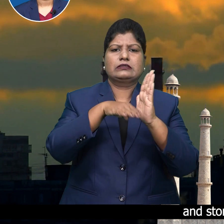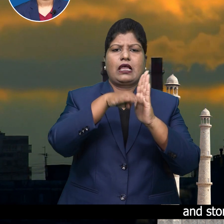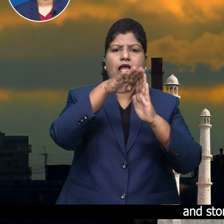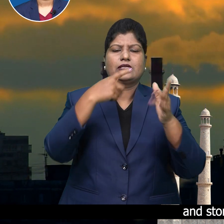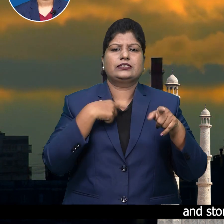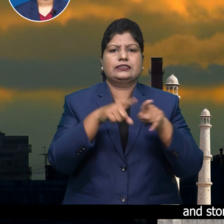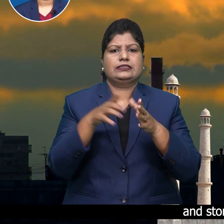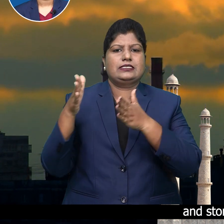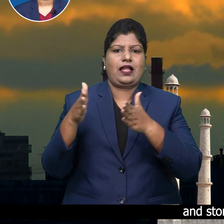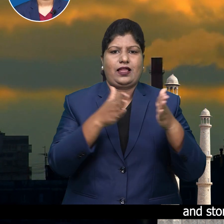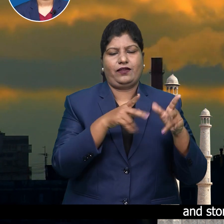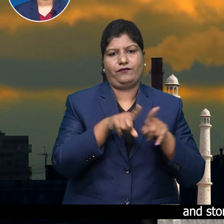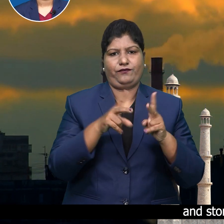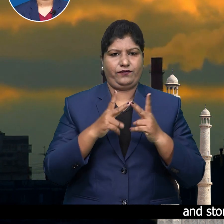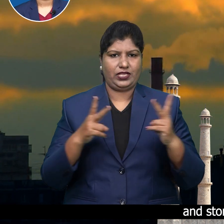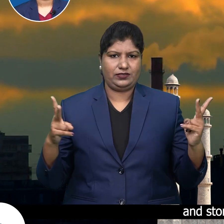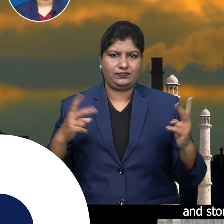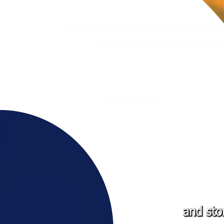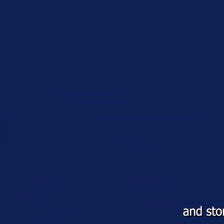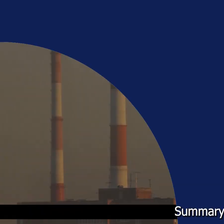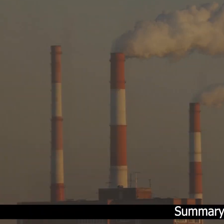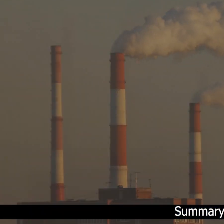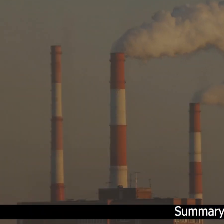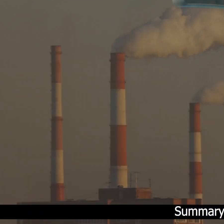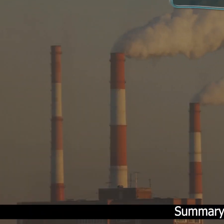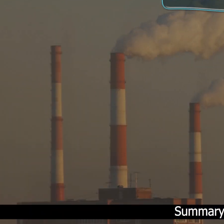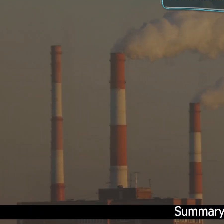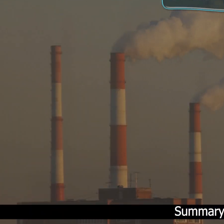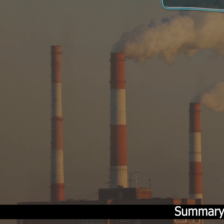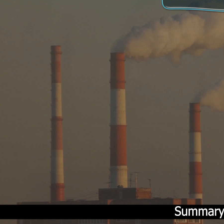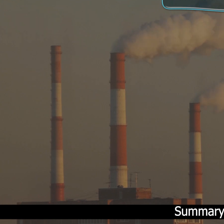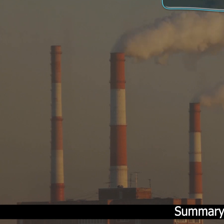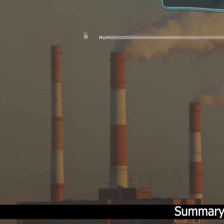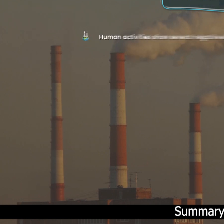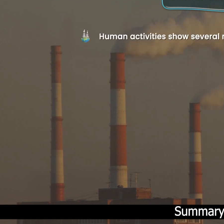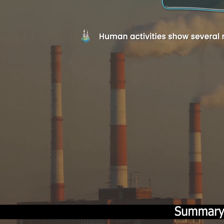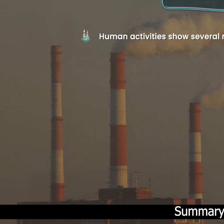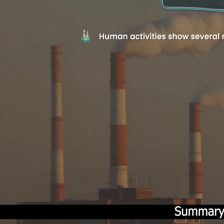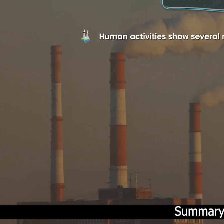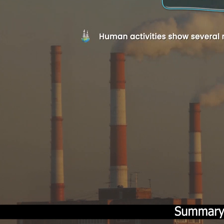Summary of the lesson.